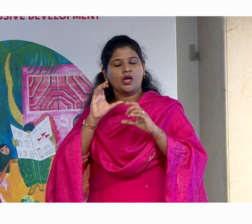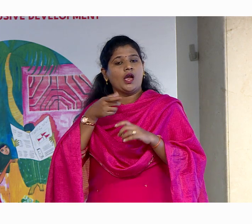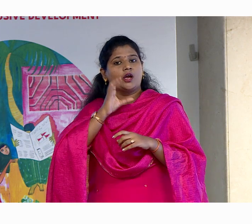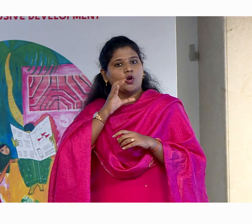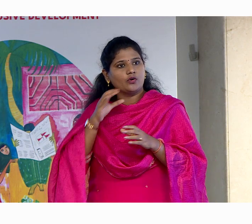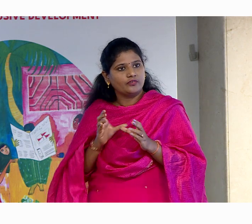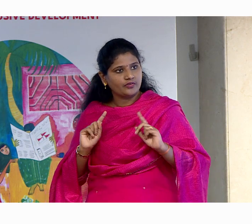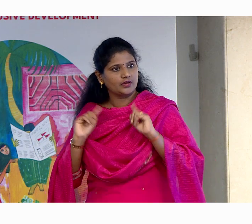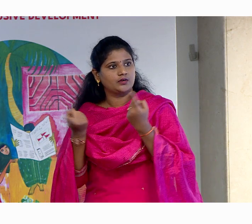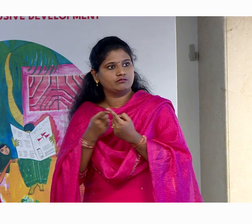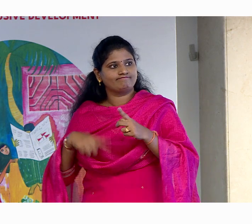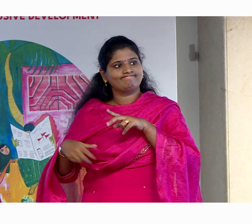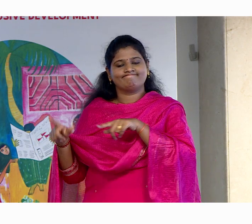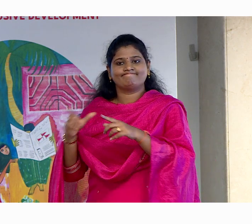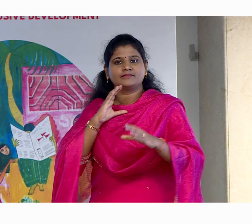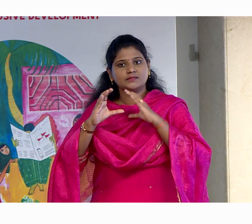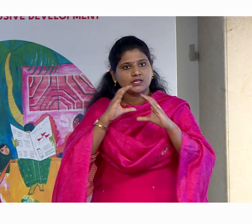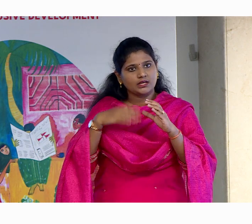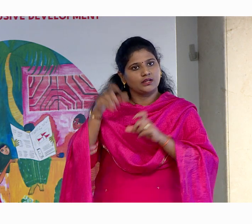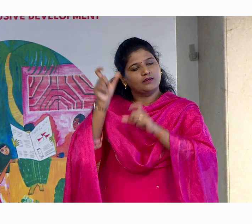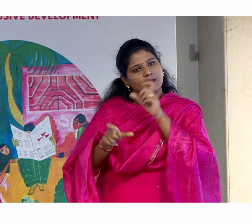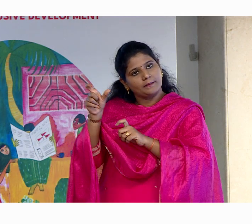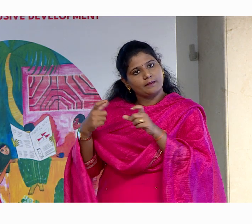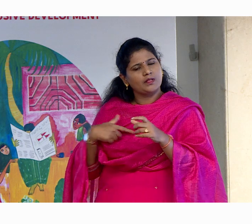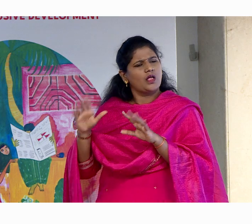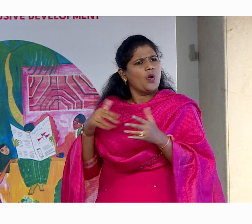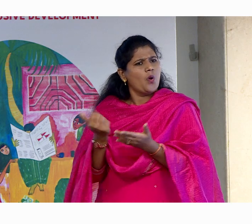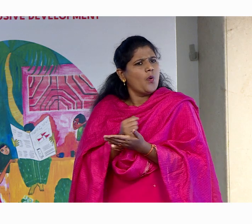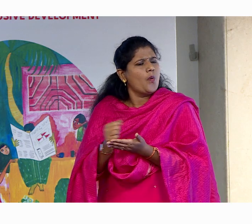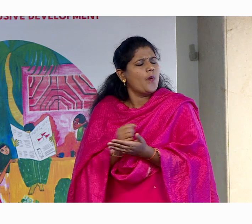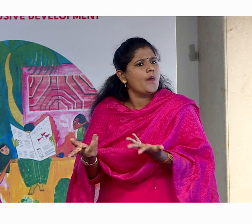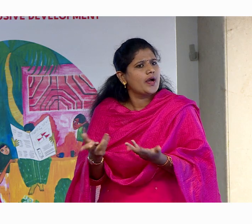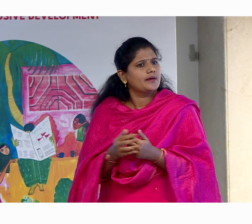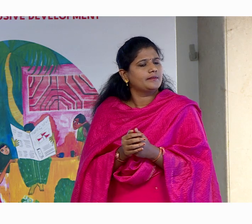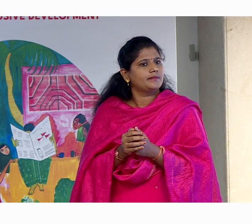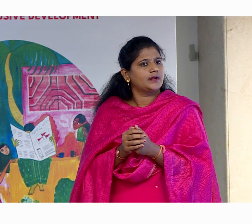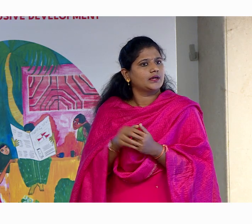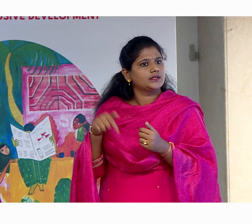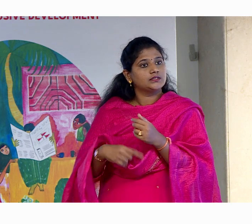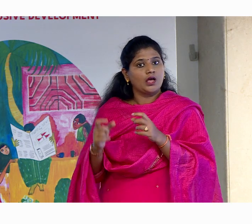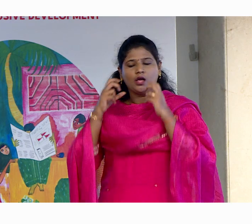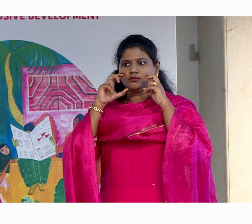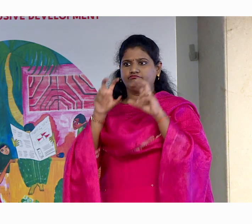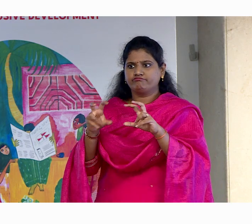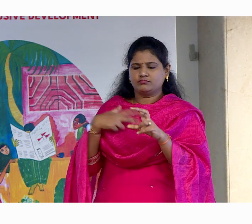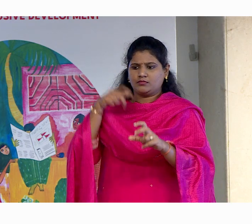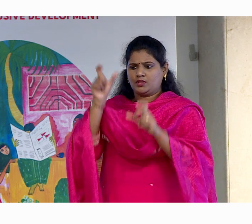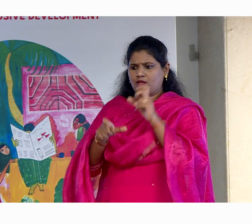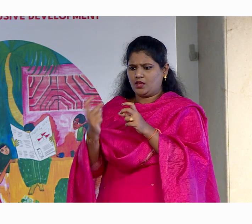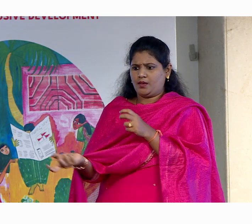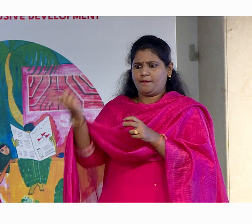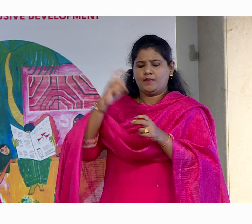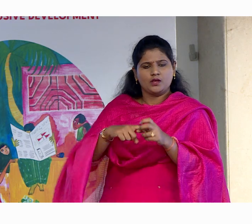trying to understand why they were thinking and practicing the way they were through observation, both participant and non-participant,